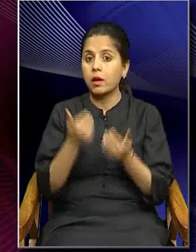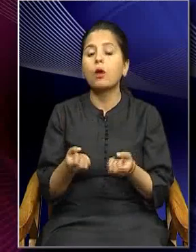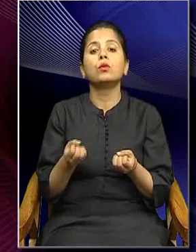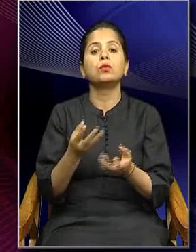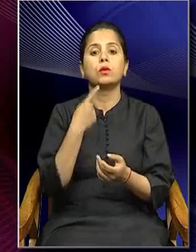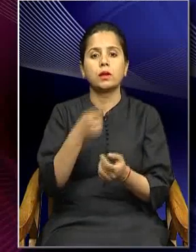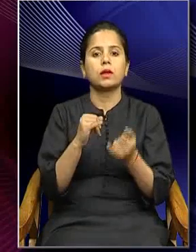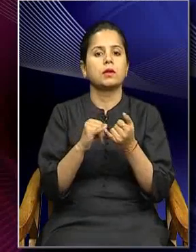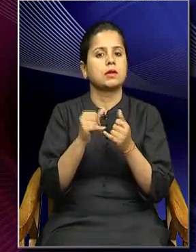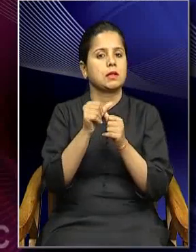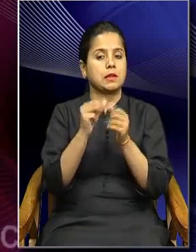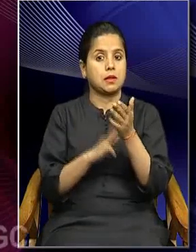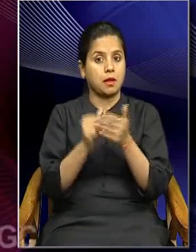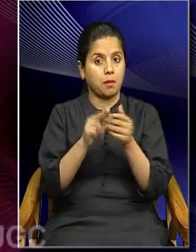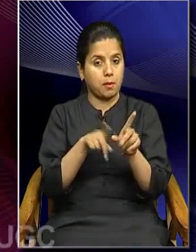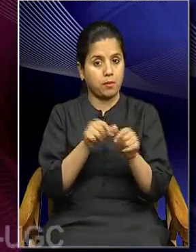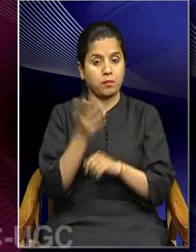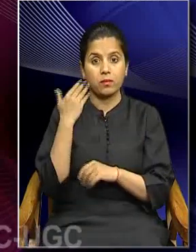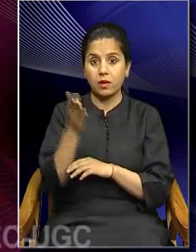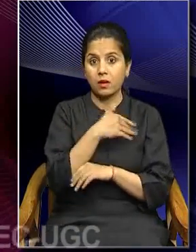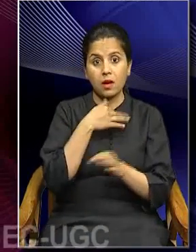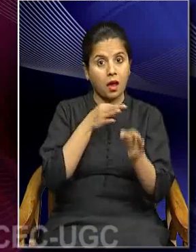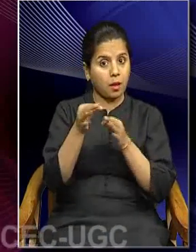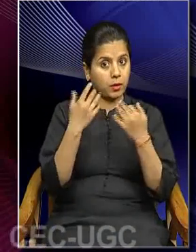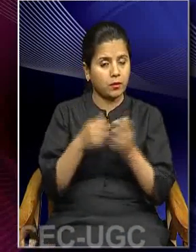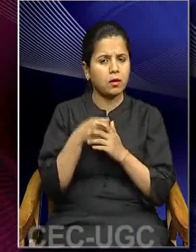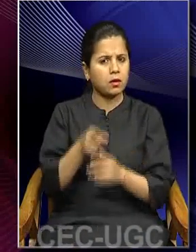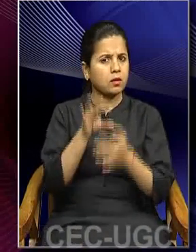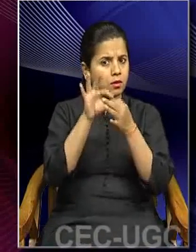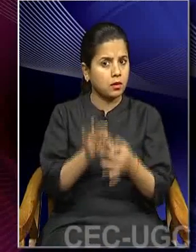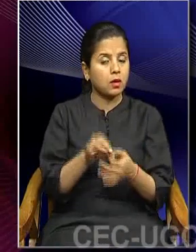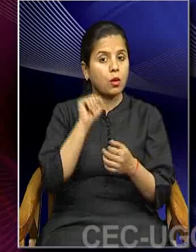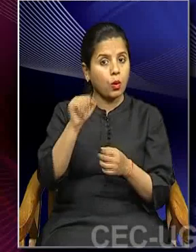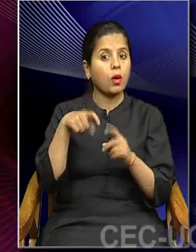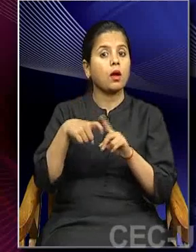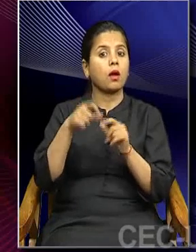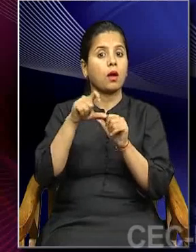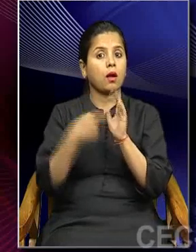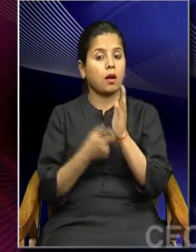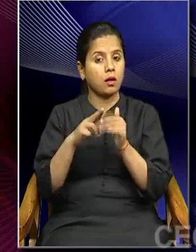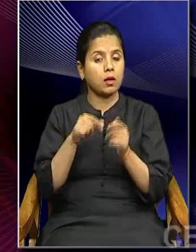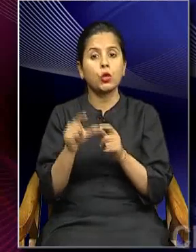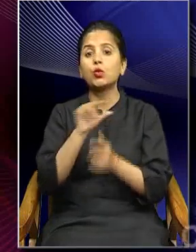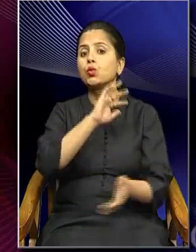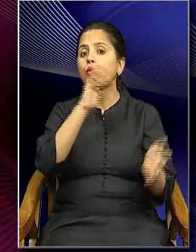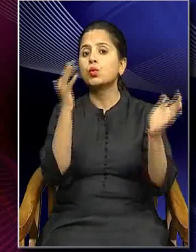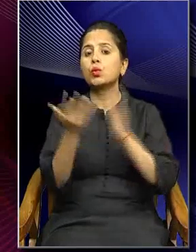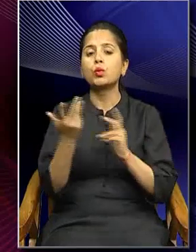with samanya. As I mentioned before, according to Kanada, universals